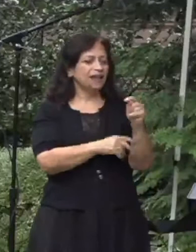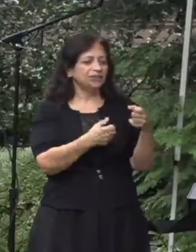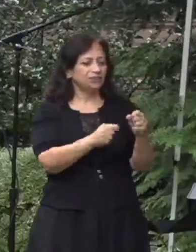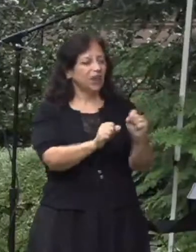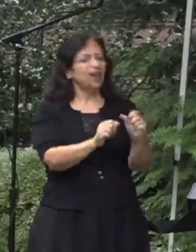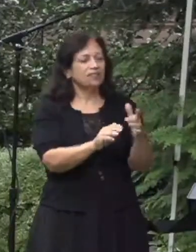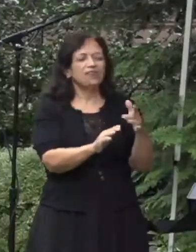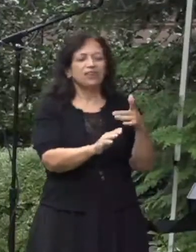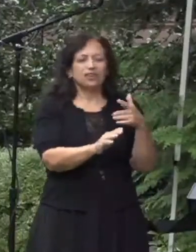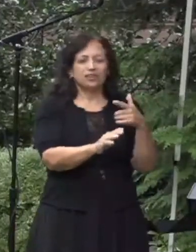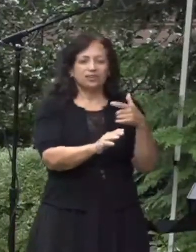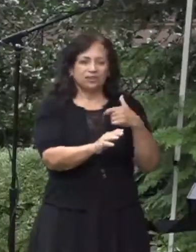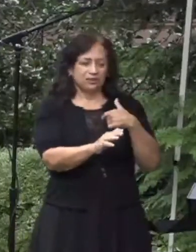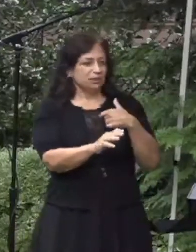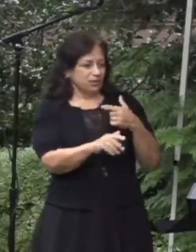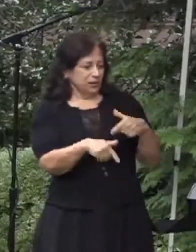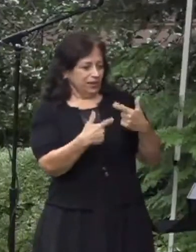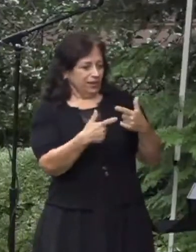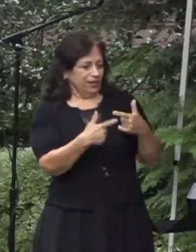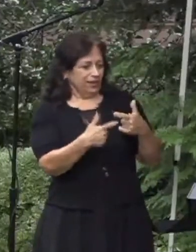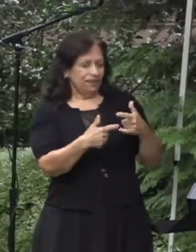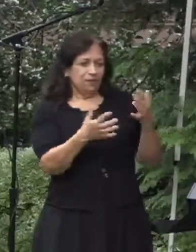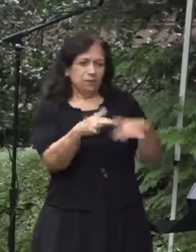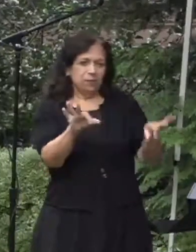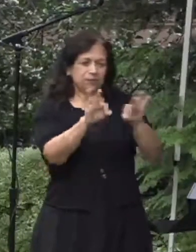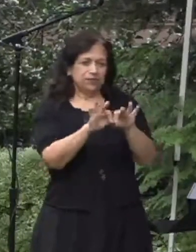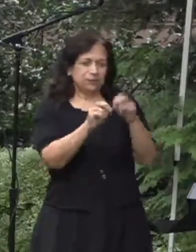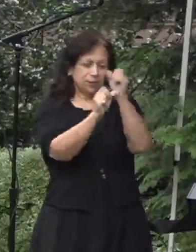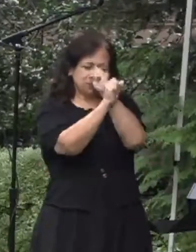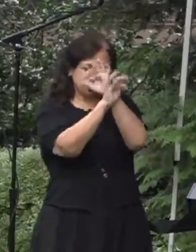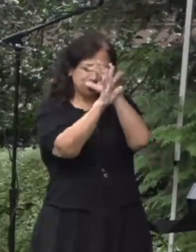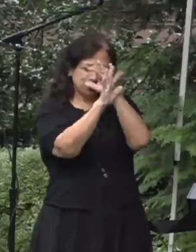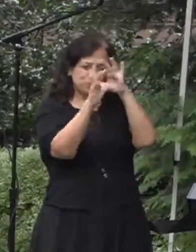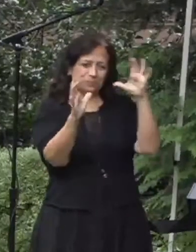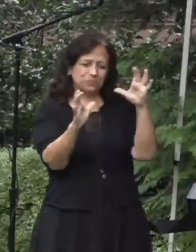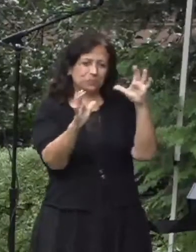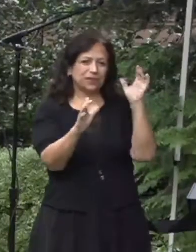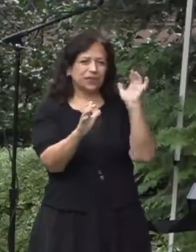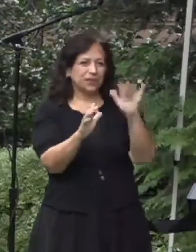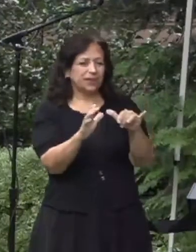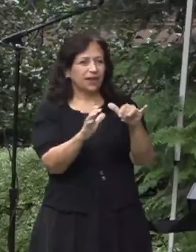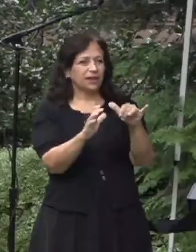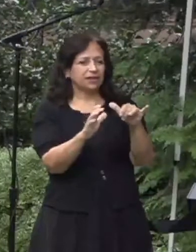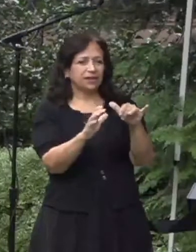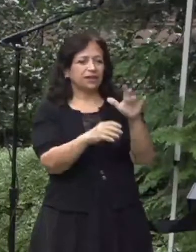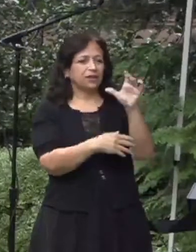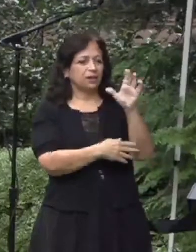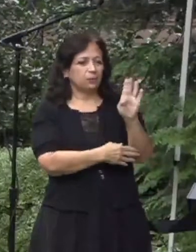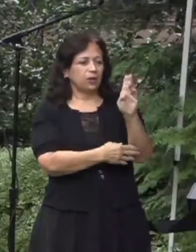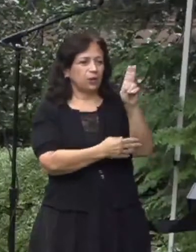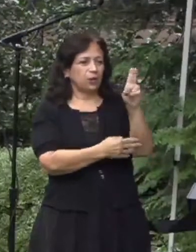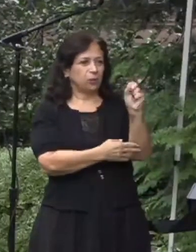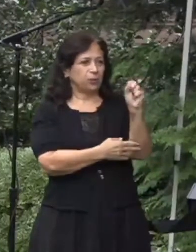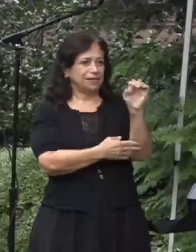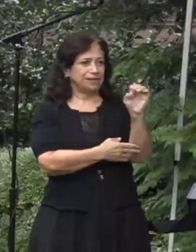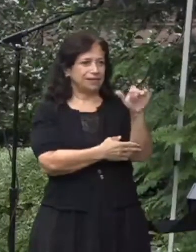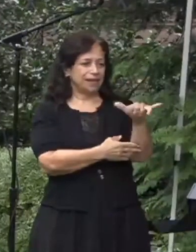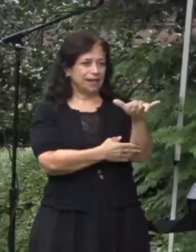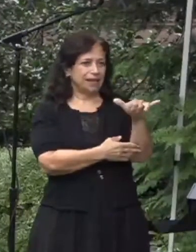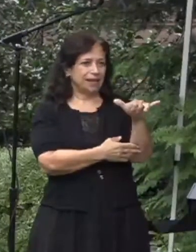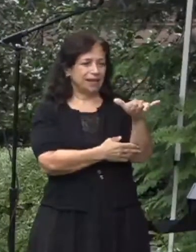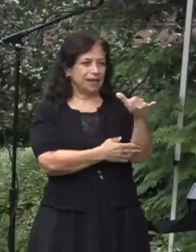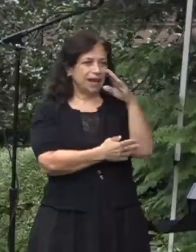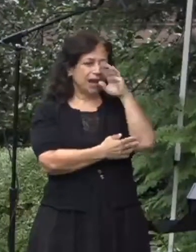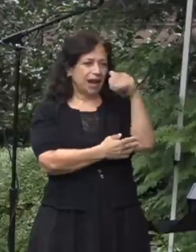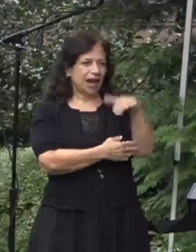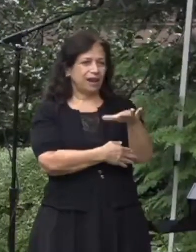most important image that floods my mind is that of the Busey family elephant